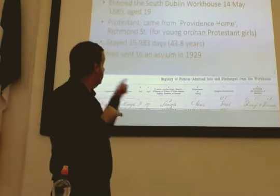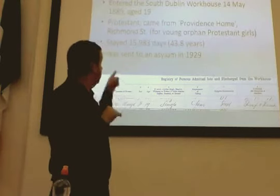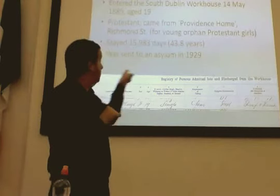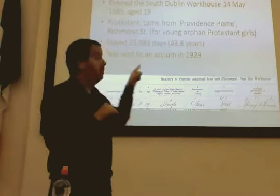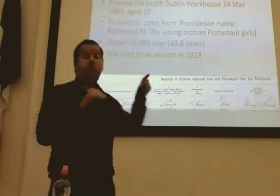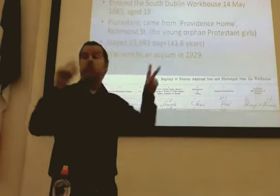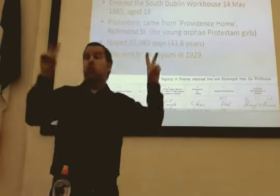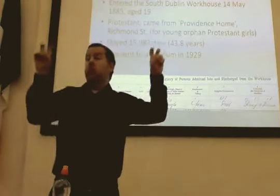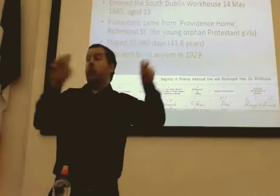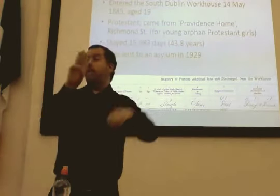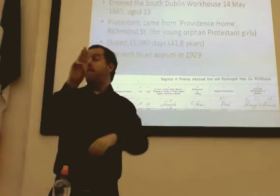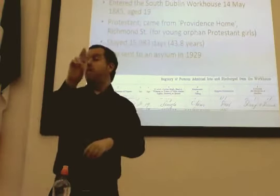that,